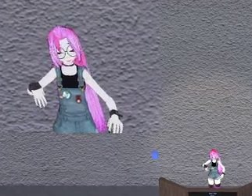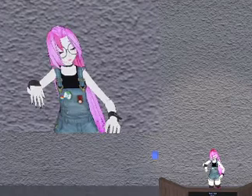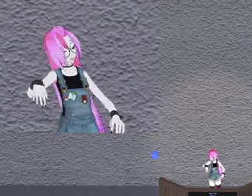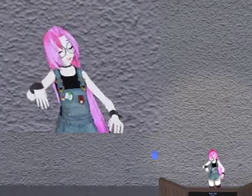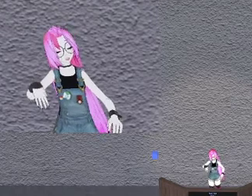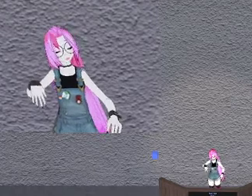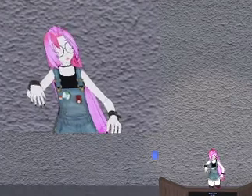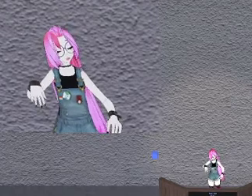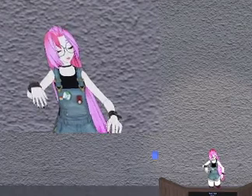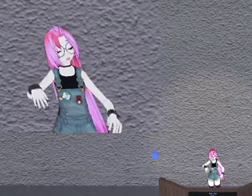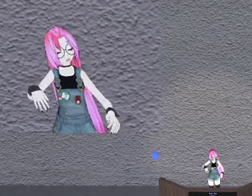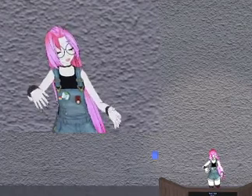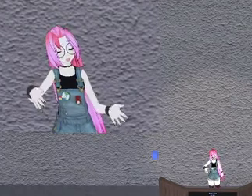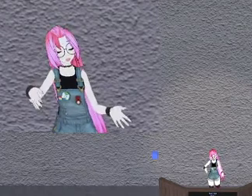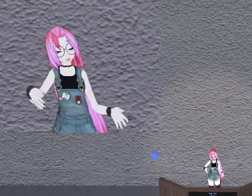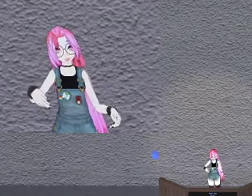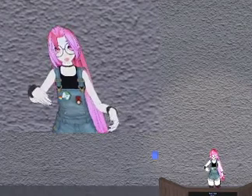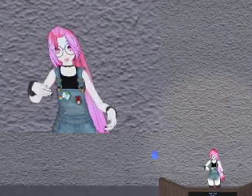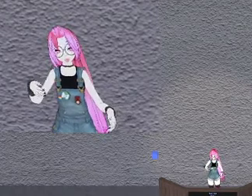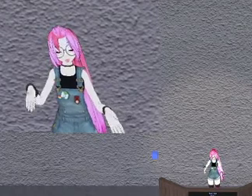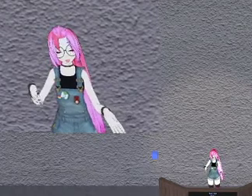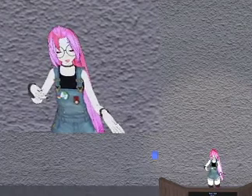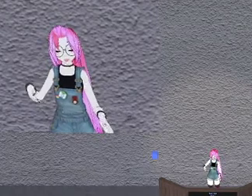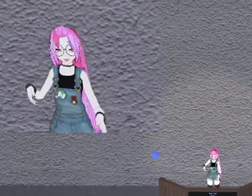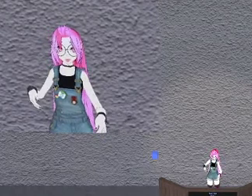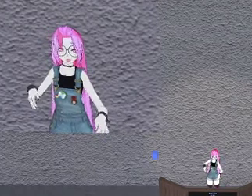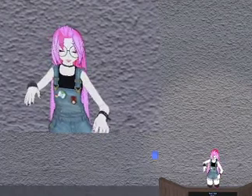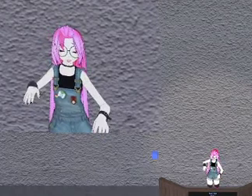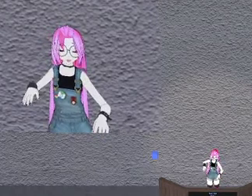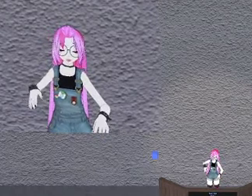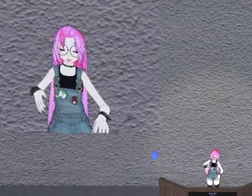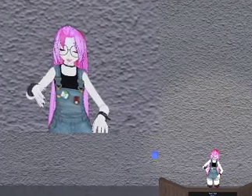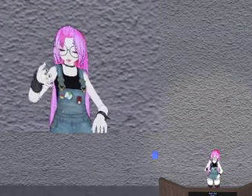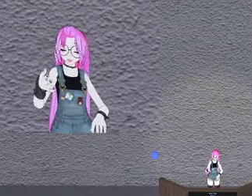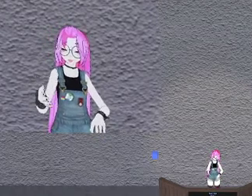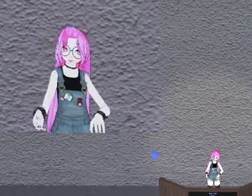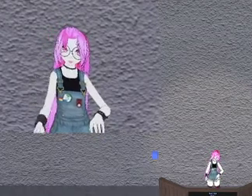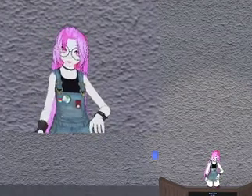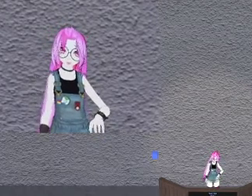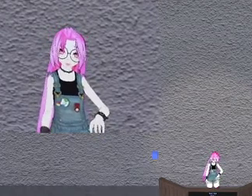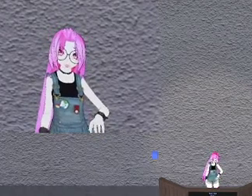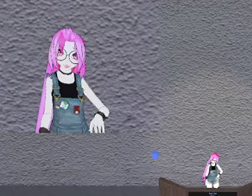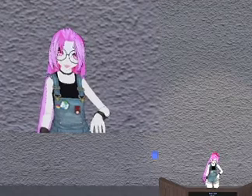yet. And if it's just positive, then you could just do that. Yeah, what's up, Shaw?